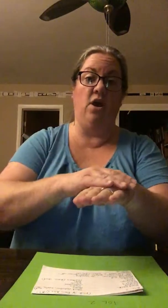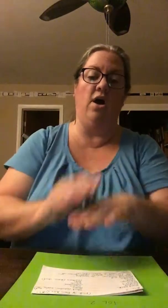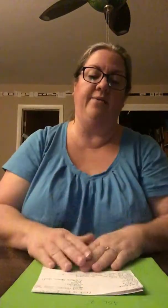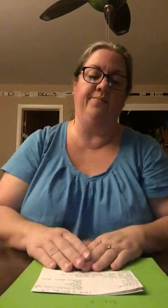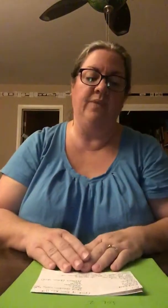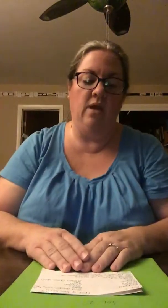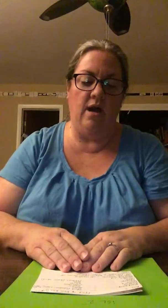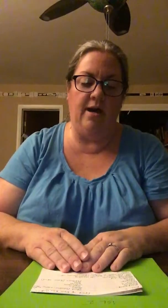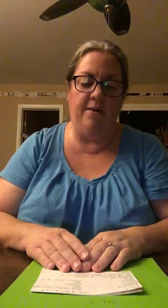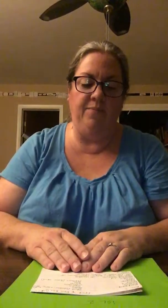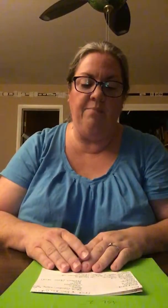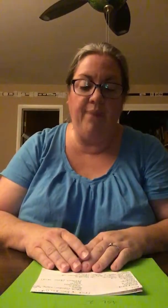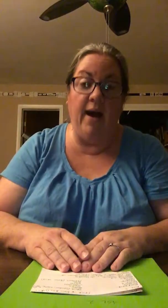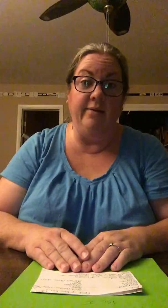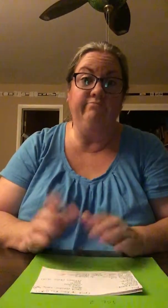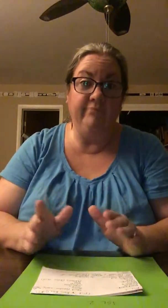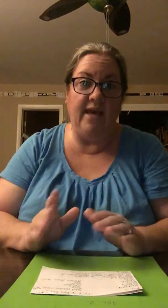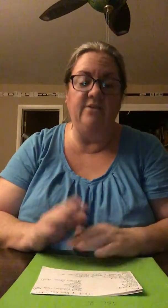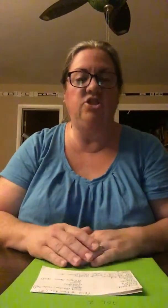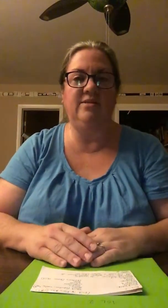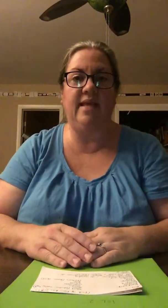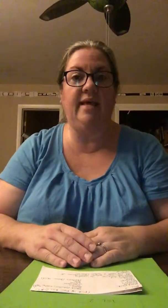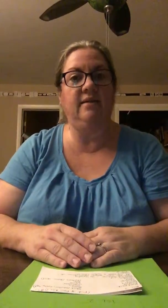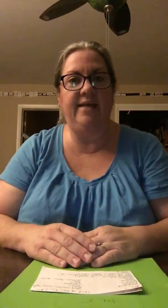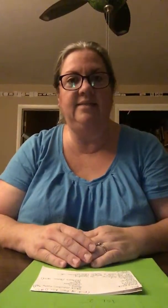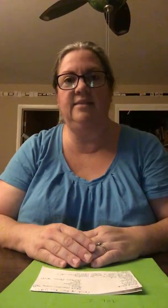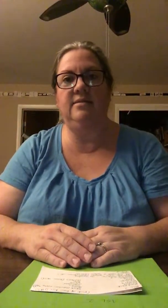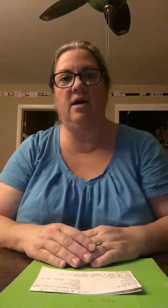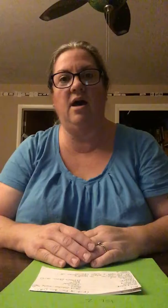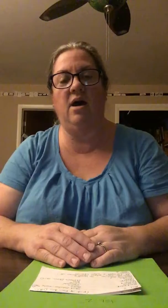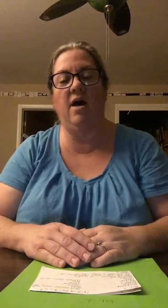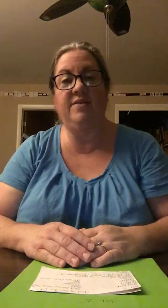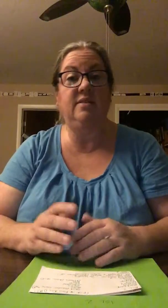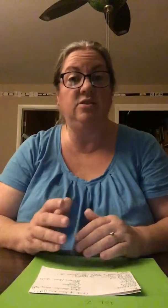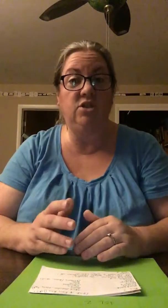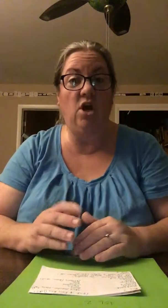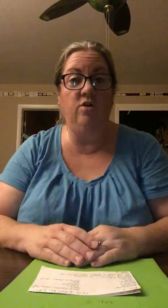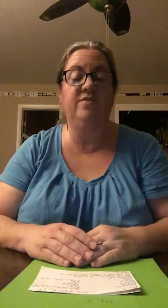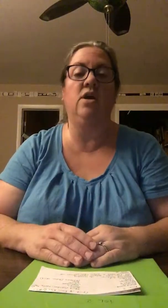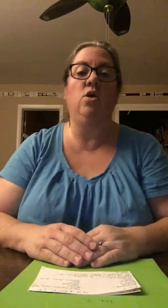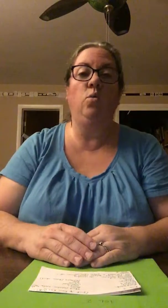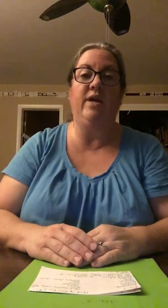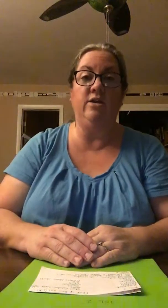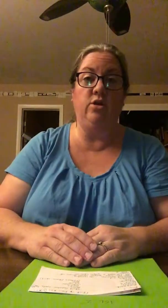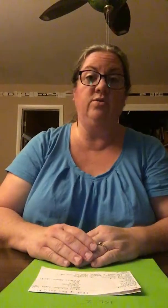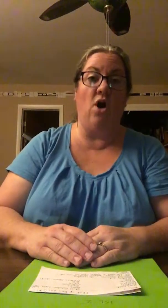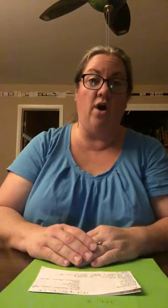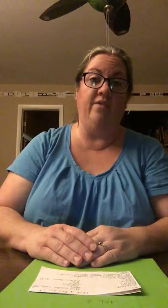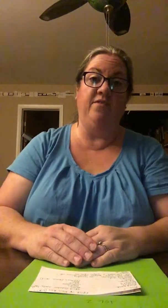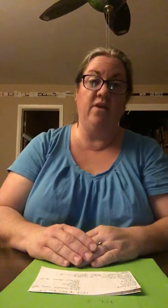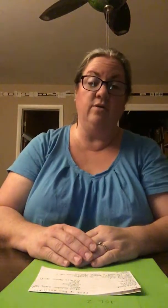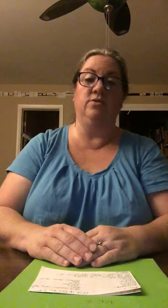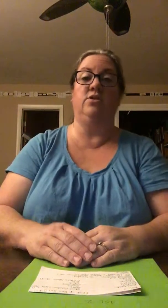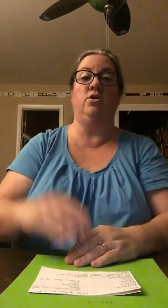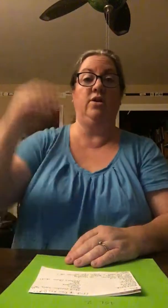on. But then, just like lights and ovens and stoves, we can use on for those. So you can